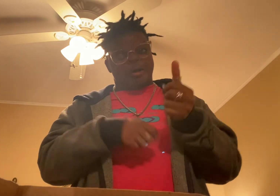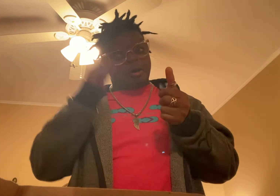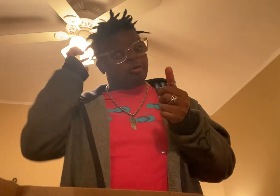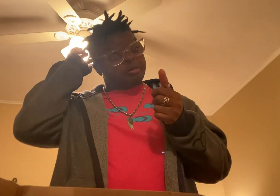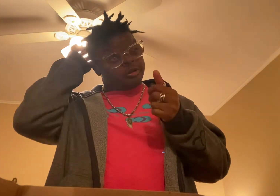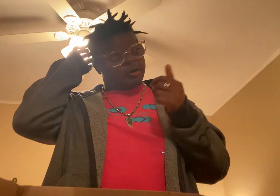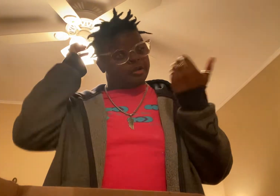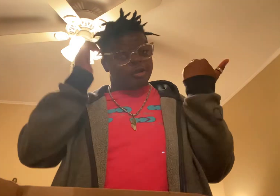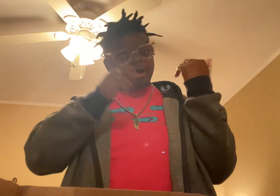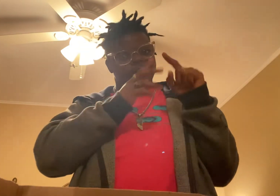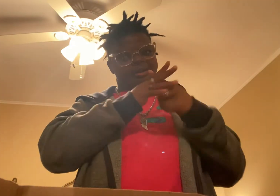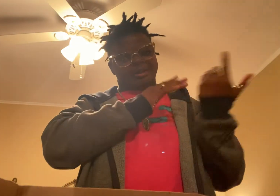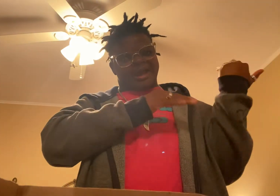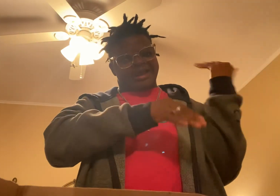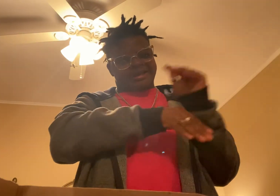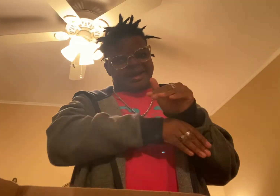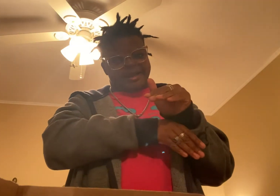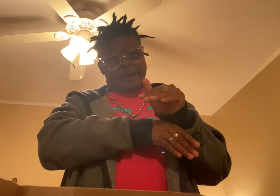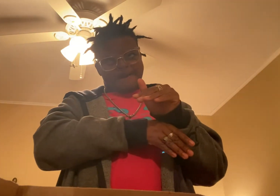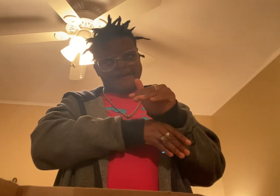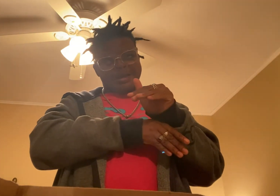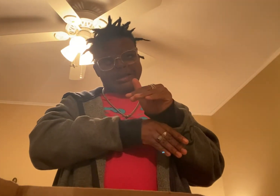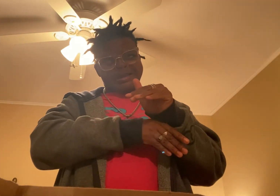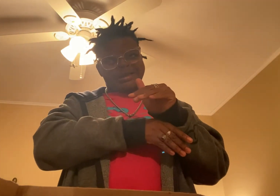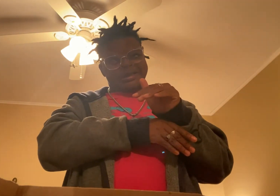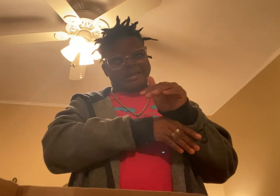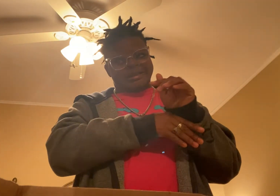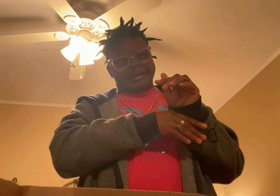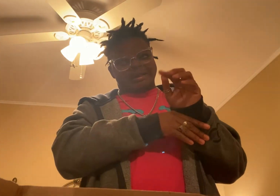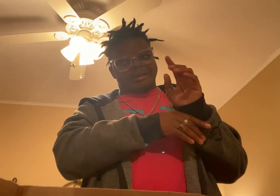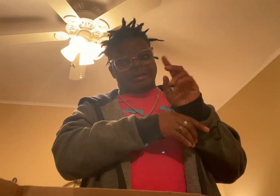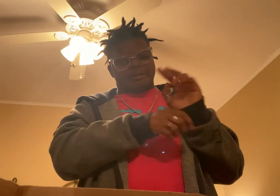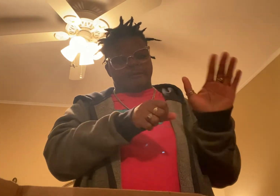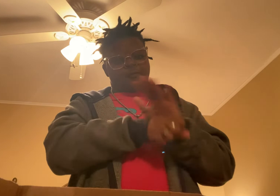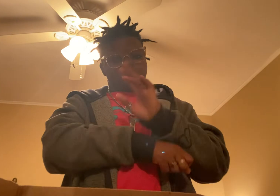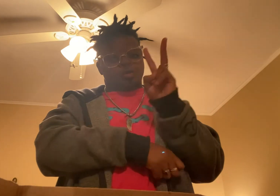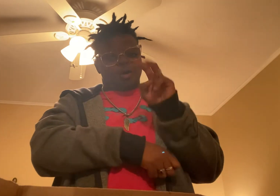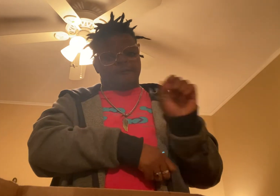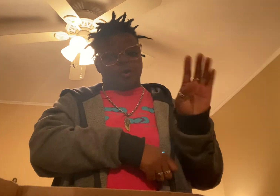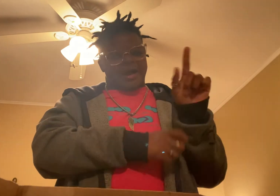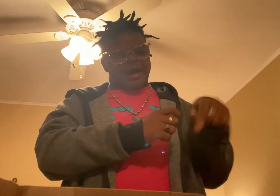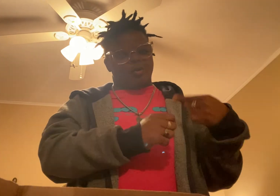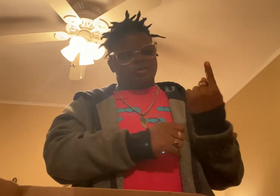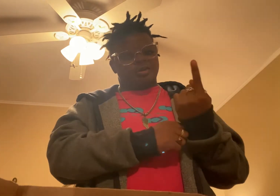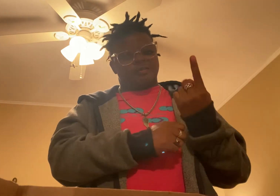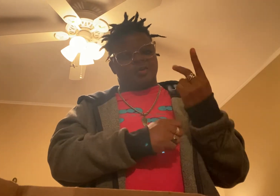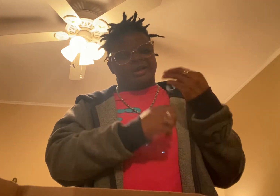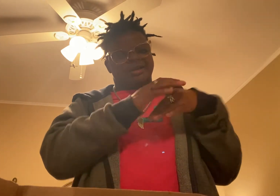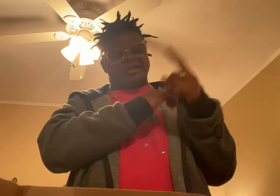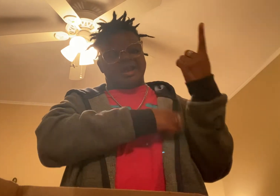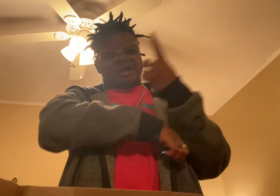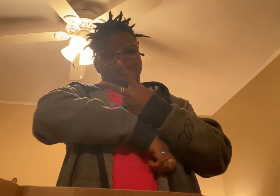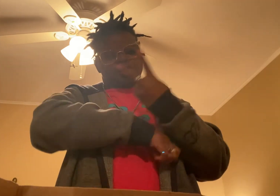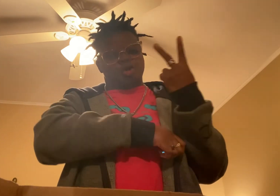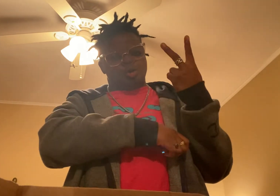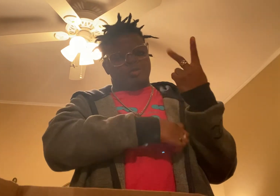Tomorrow, so it started last night, and it's gonna be a full 24 hours, so I'm going to day number 2